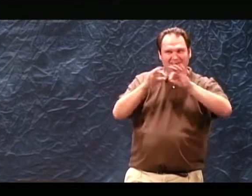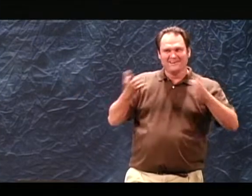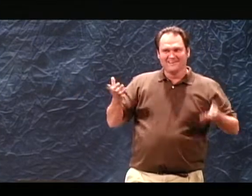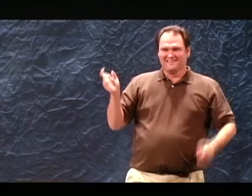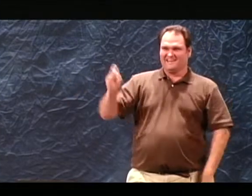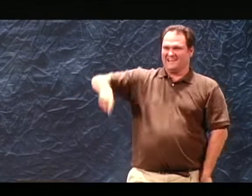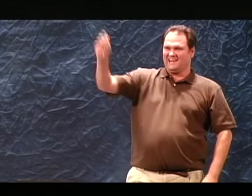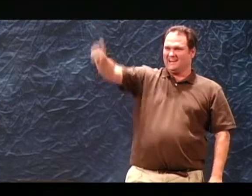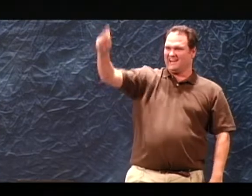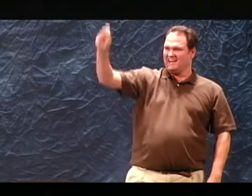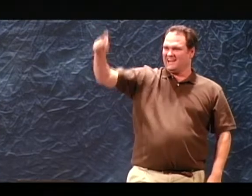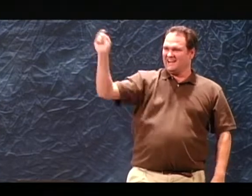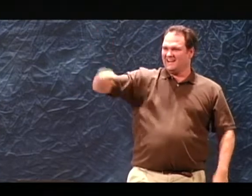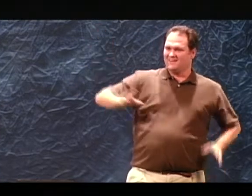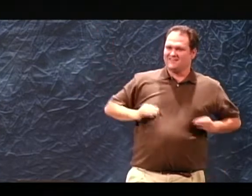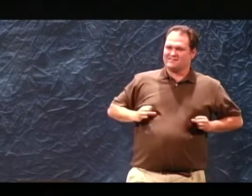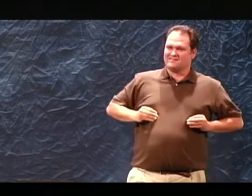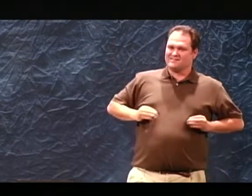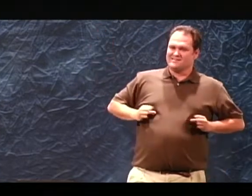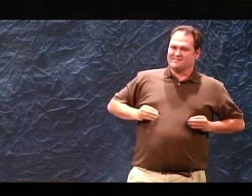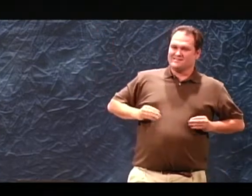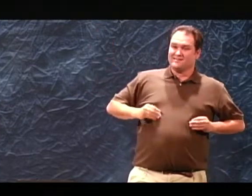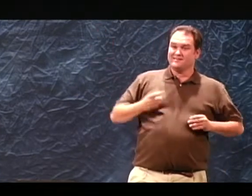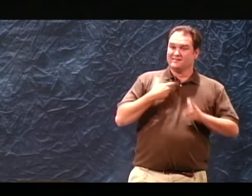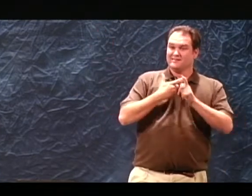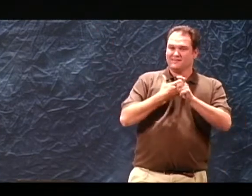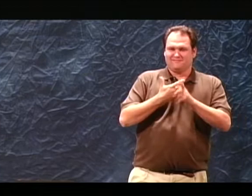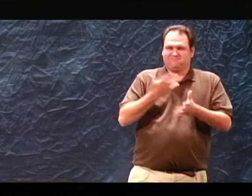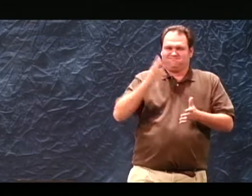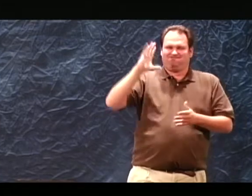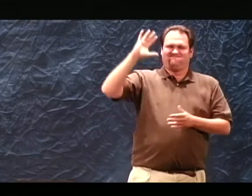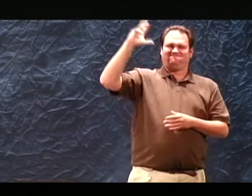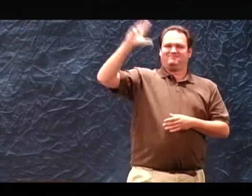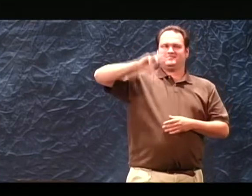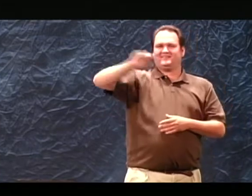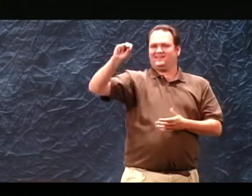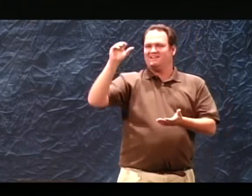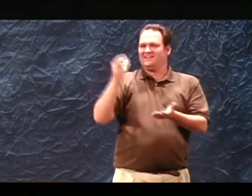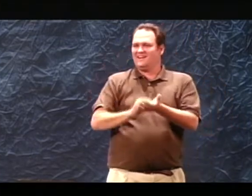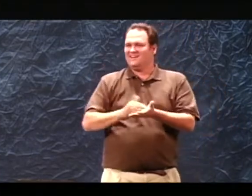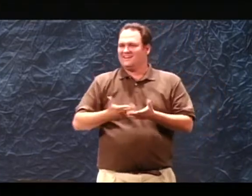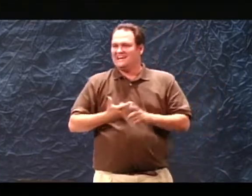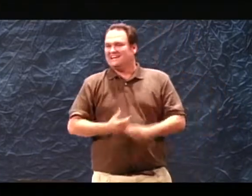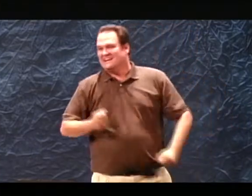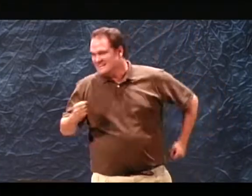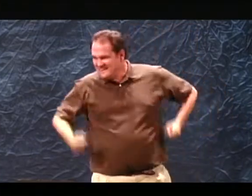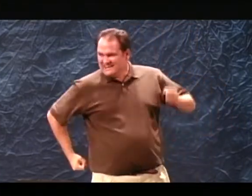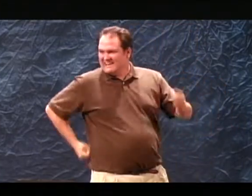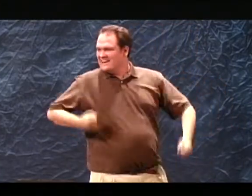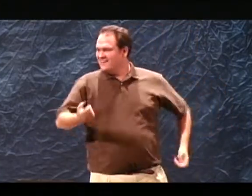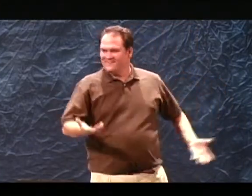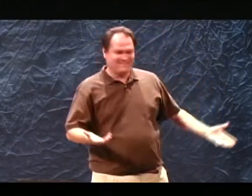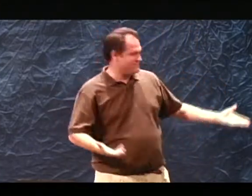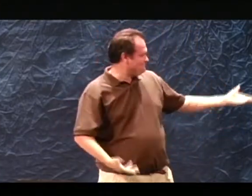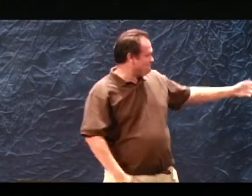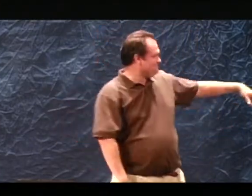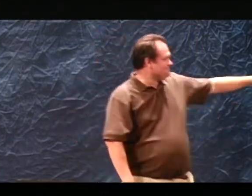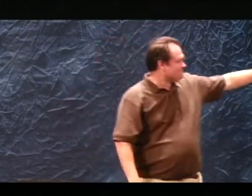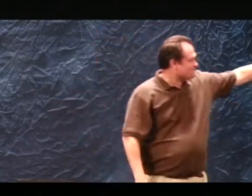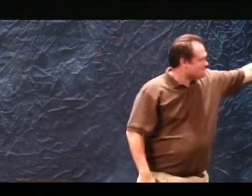that breathing's pretty important isn't it but we need those breaths and if you're going to run that